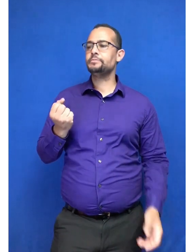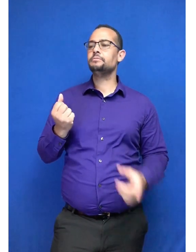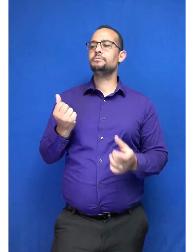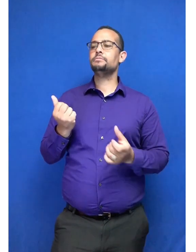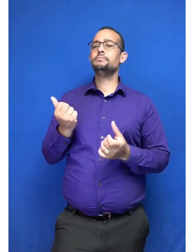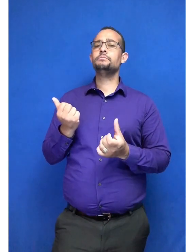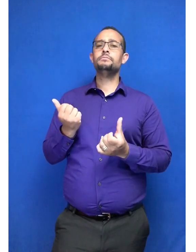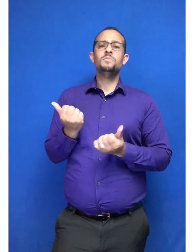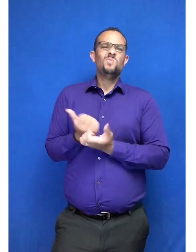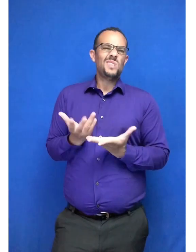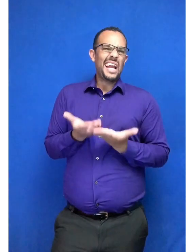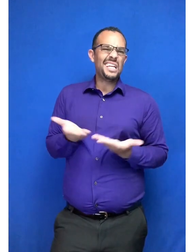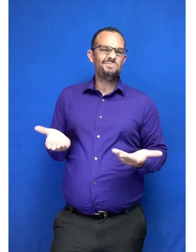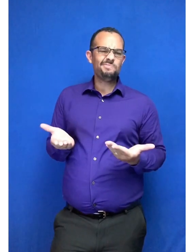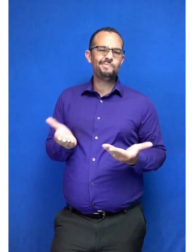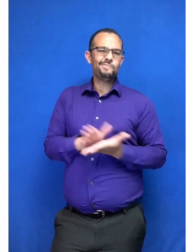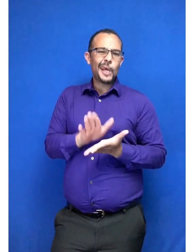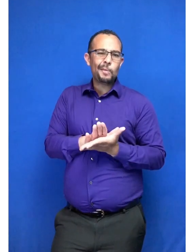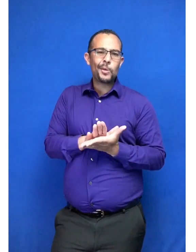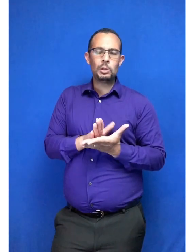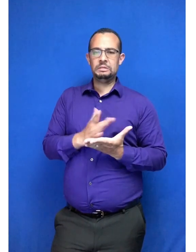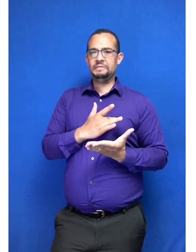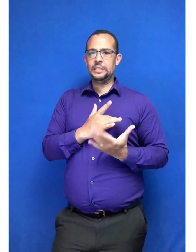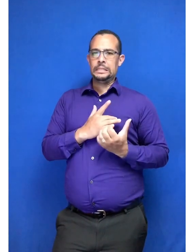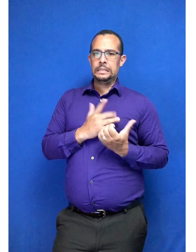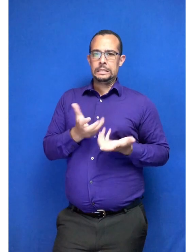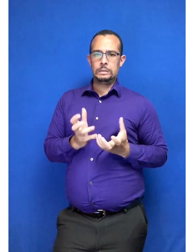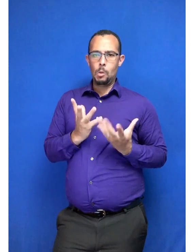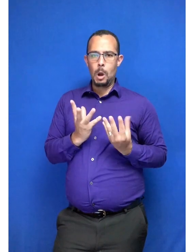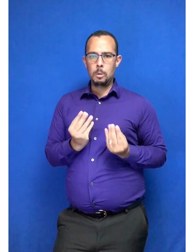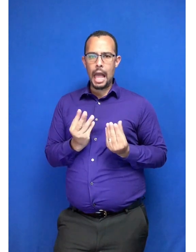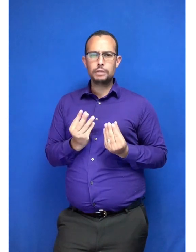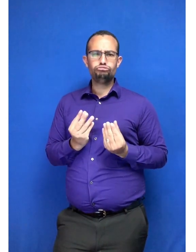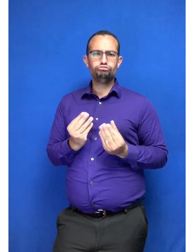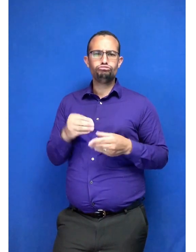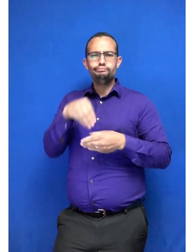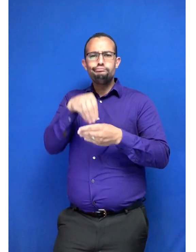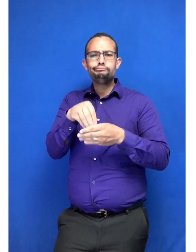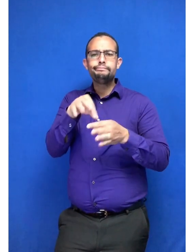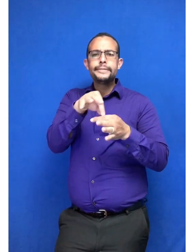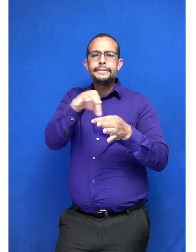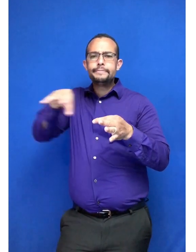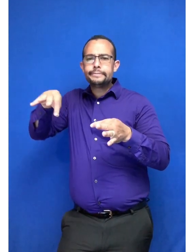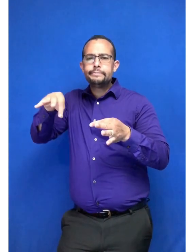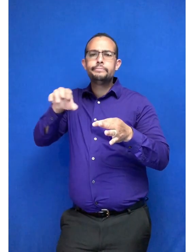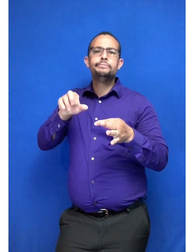Any items that could get damaged with water, go ahead and put in a Ziploc bag or some waterproof